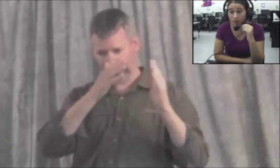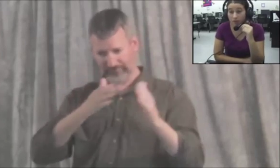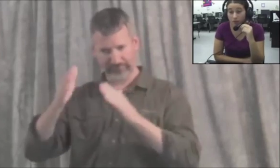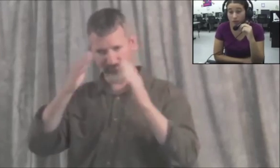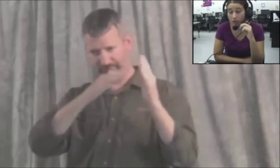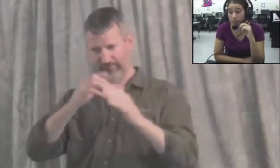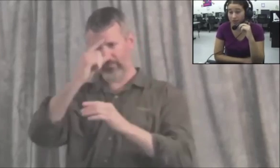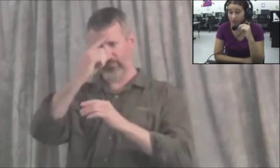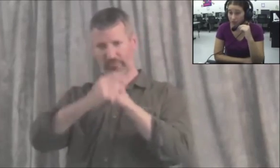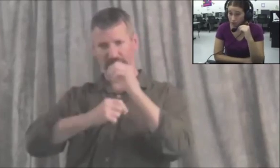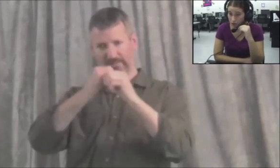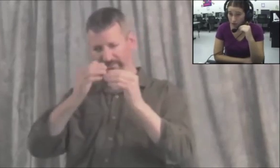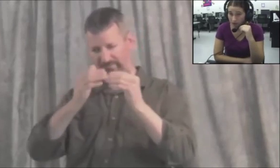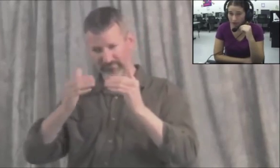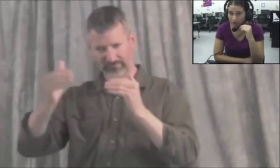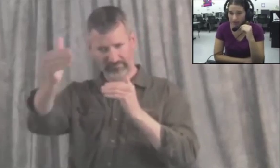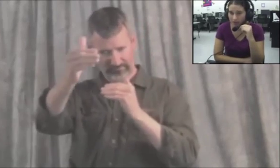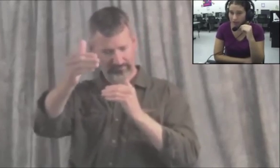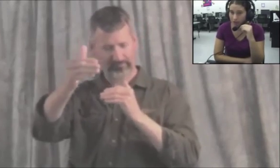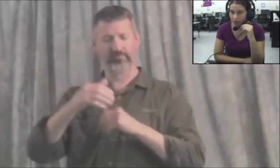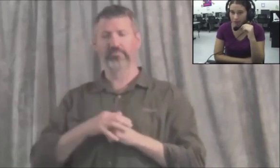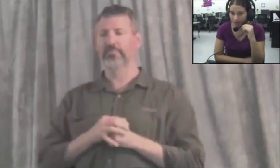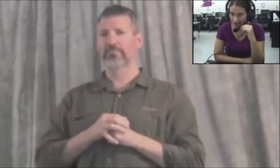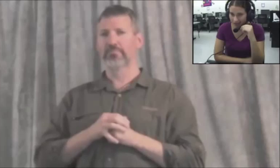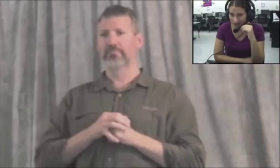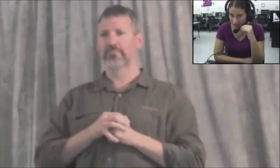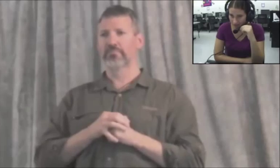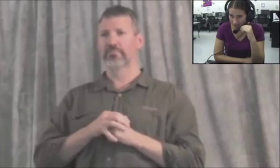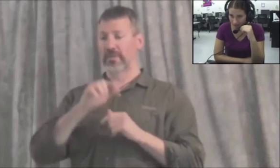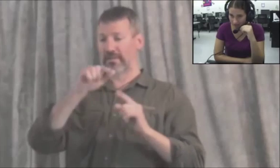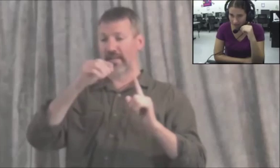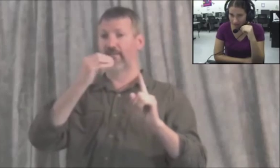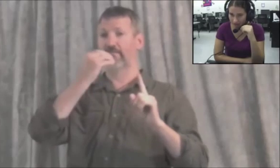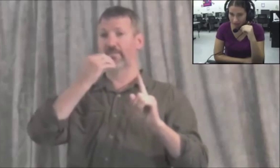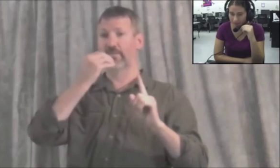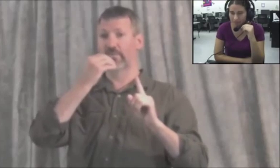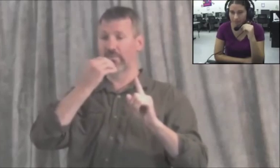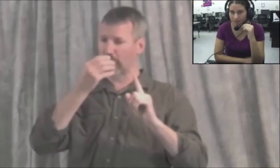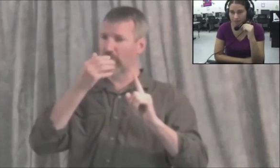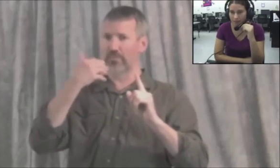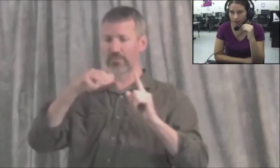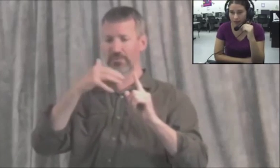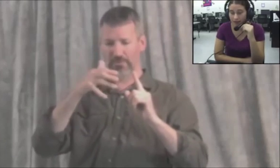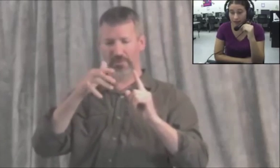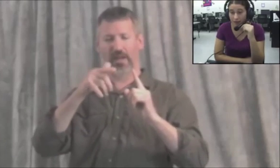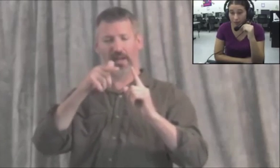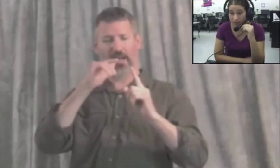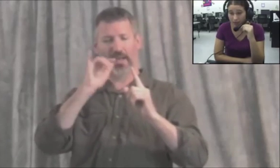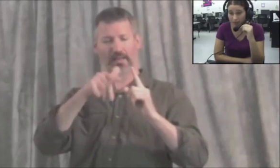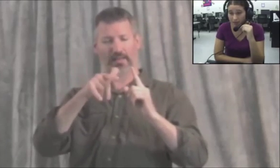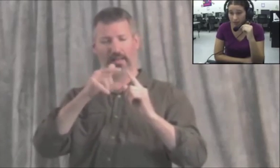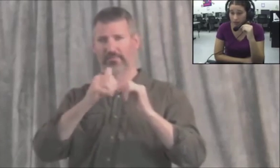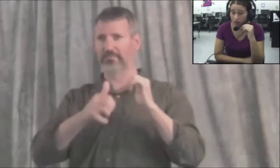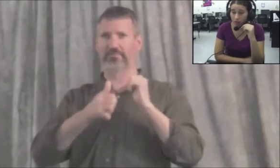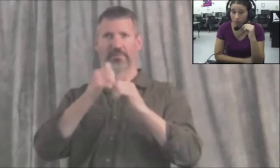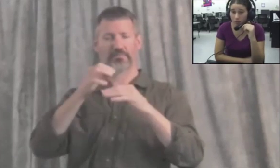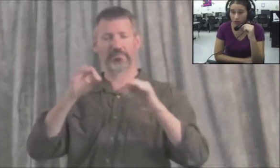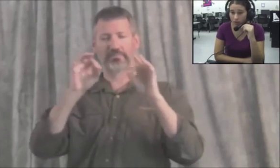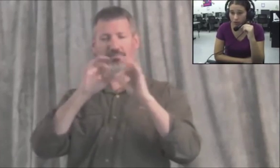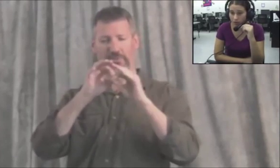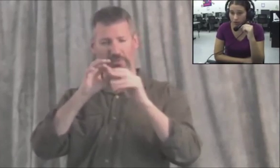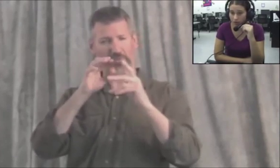Well, before we could begin our journey, a year of planning was necessary. And in our plans, our